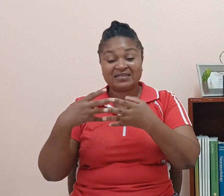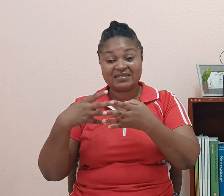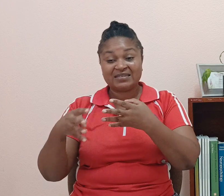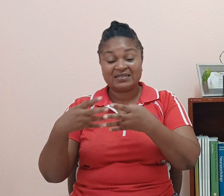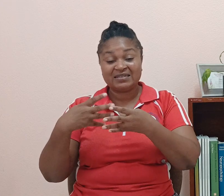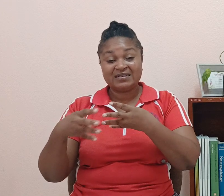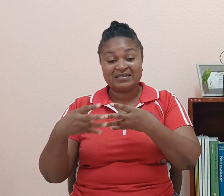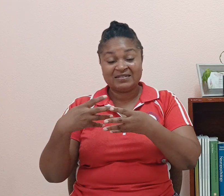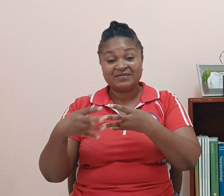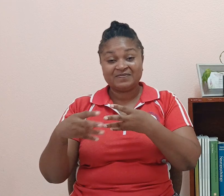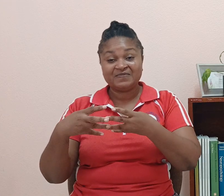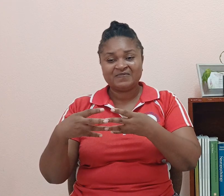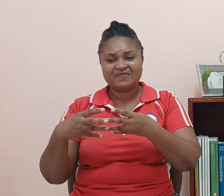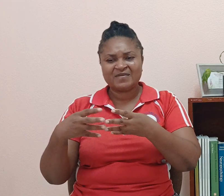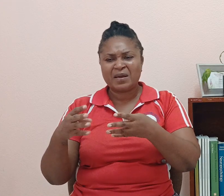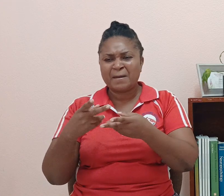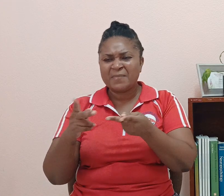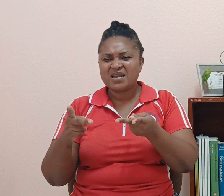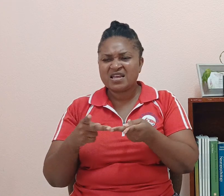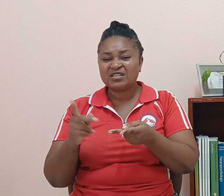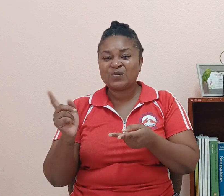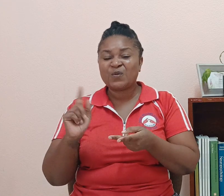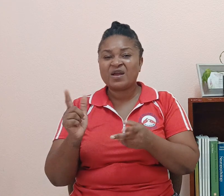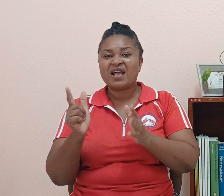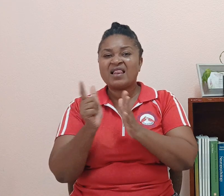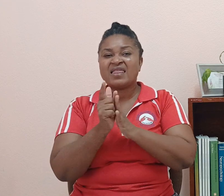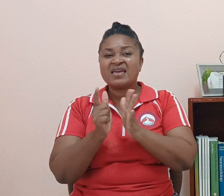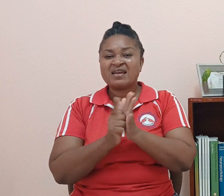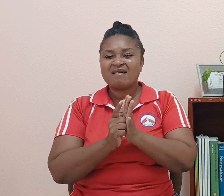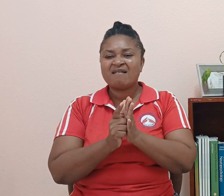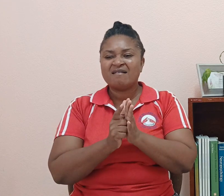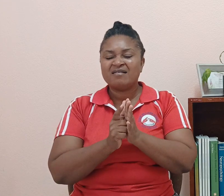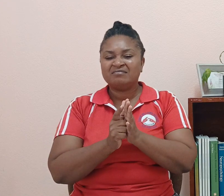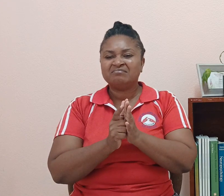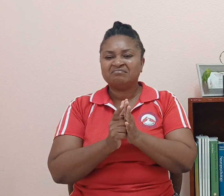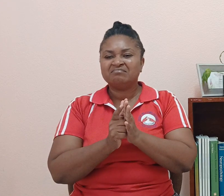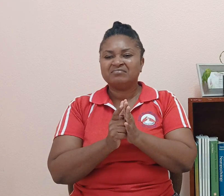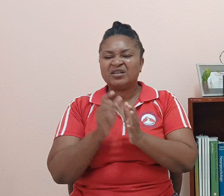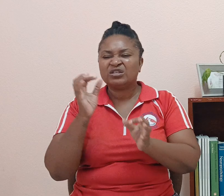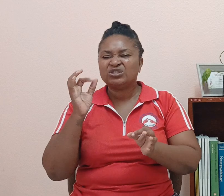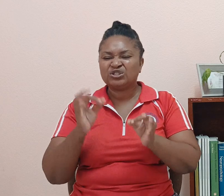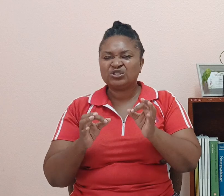place where legal matters were settled publicly.